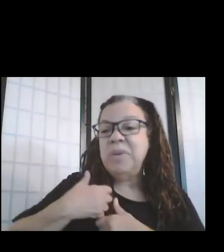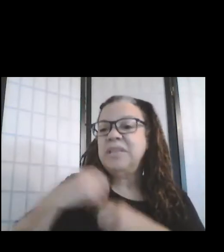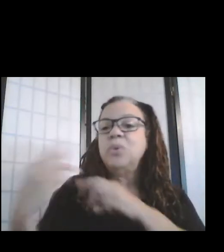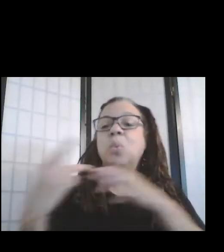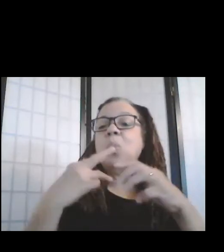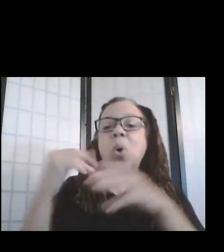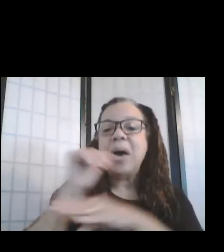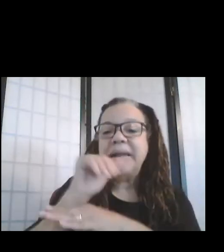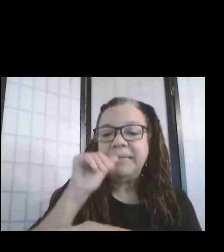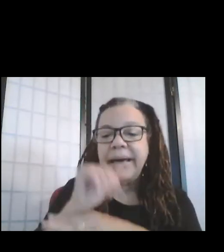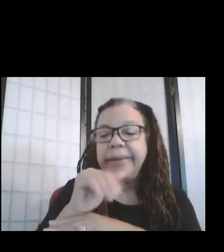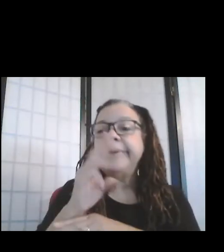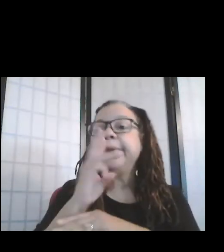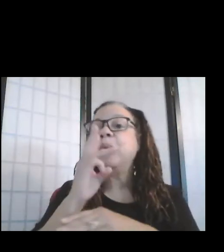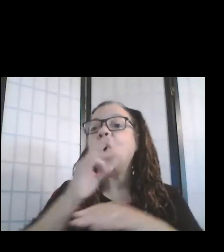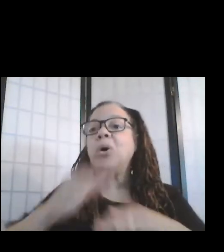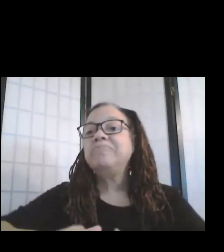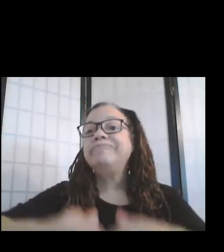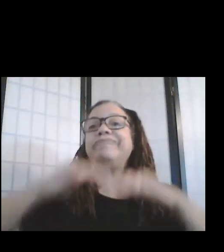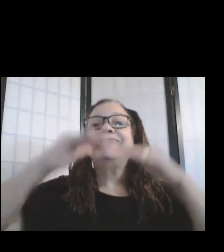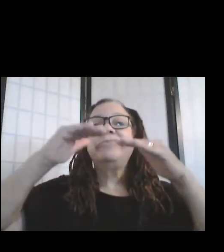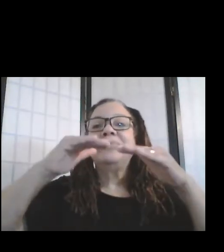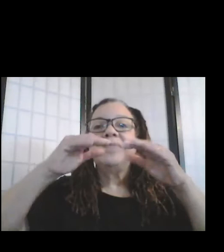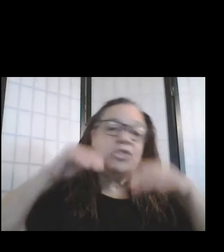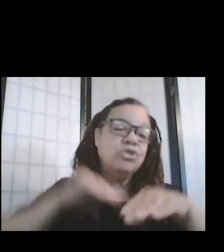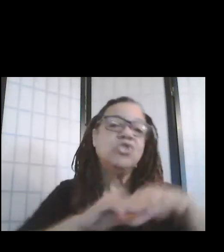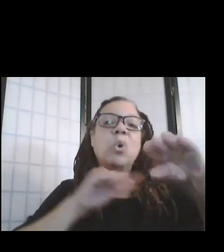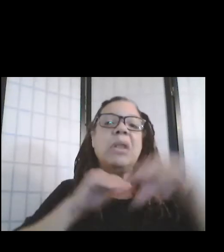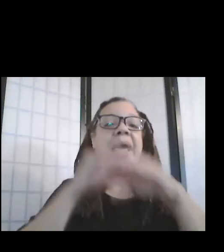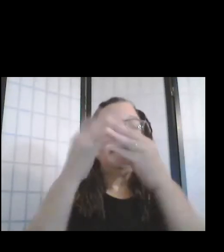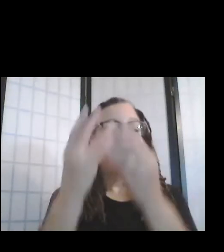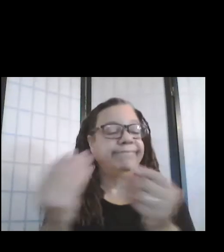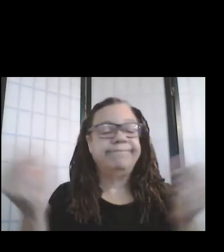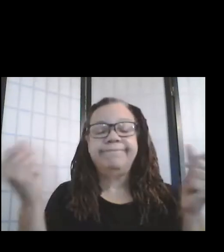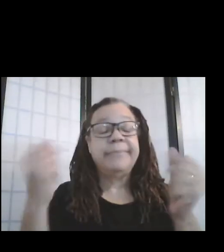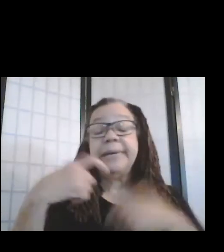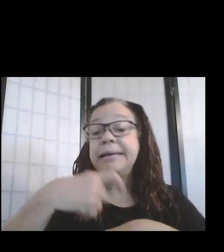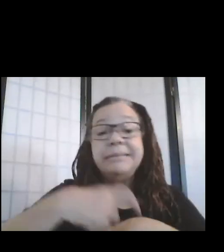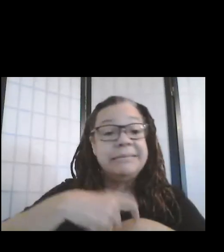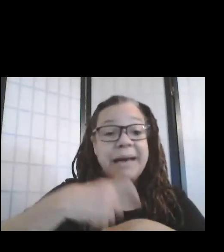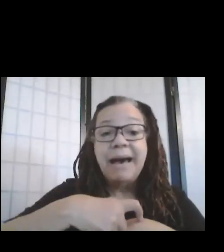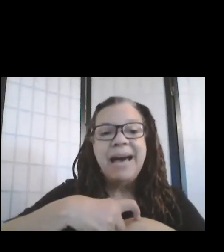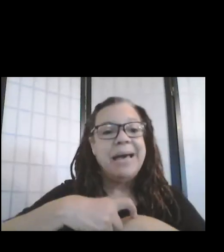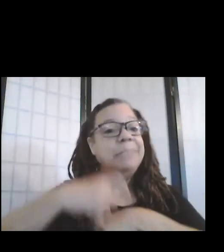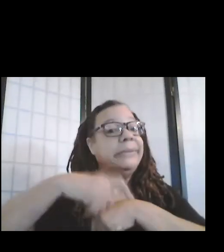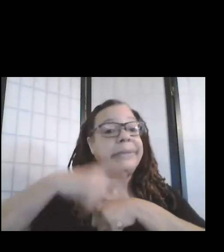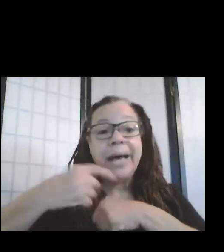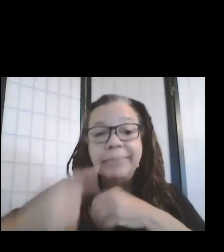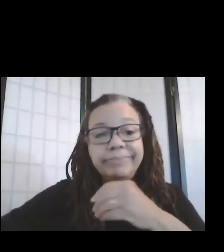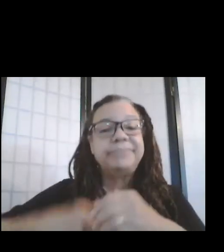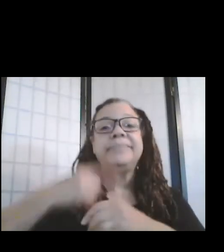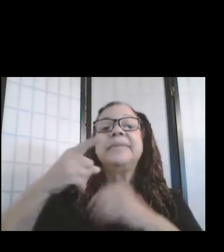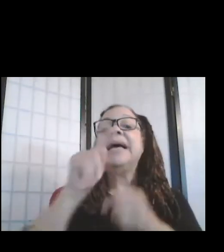The seas have risen. Shorelines have disappeared. In time, the ever-moving tide